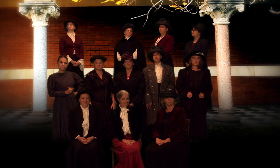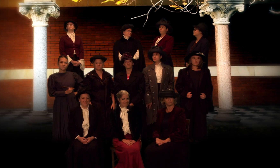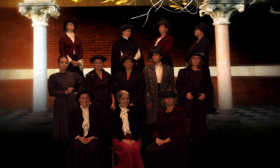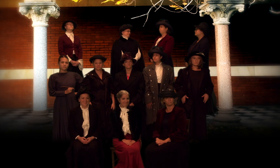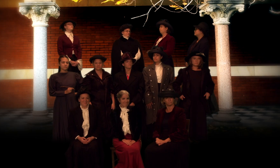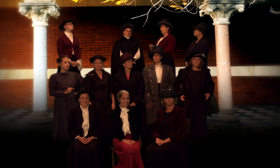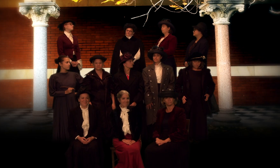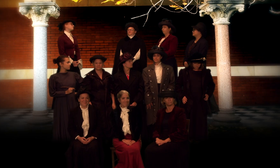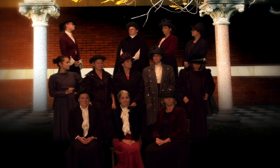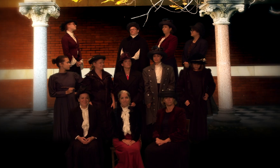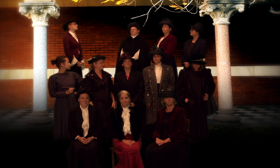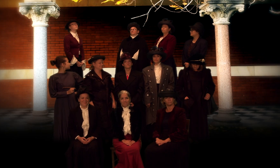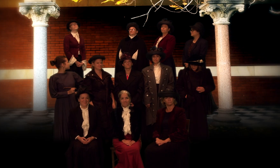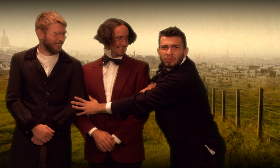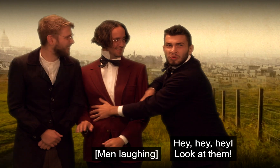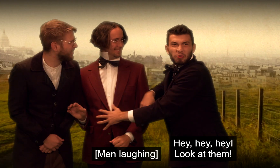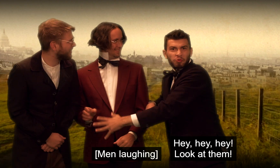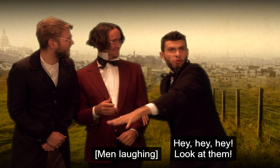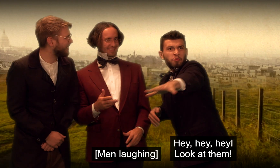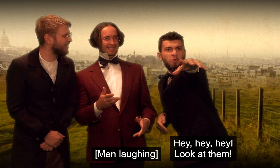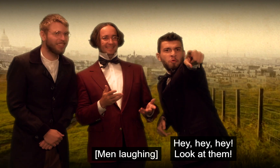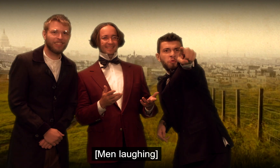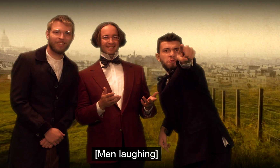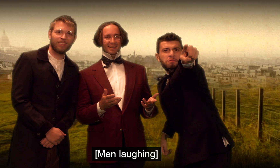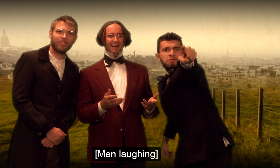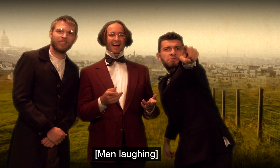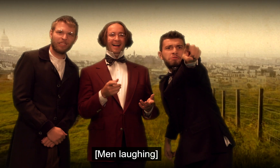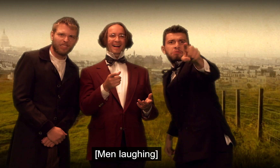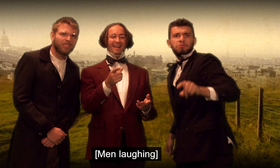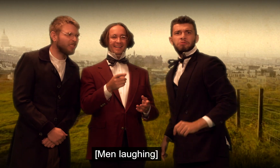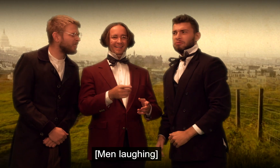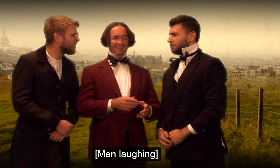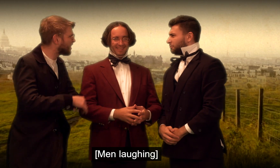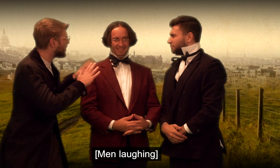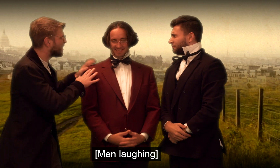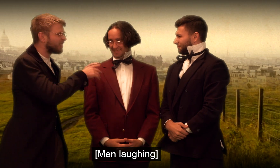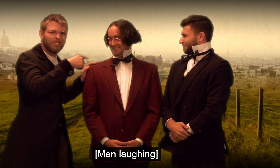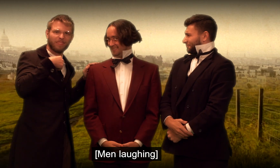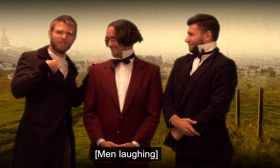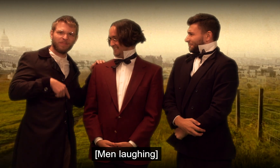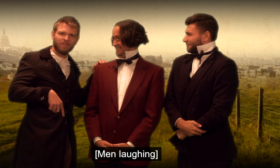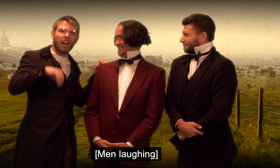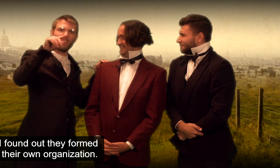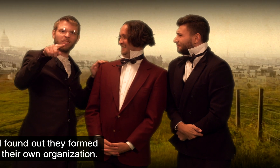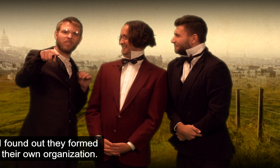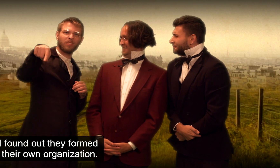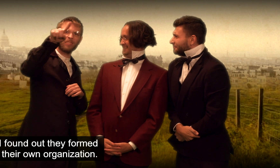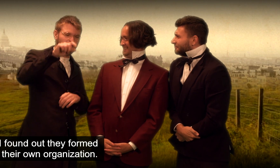Hey, look at them. Hey. I found out